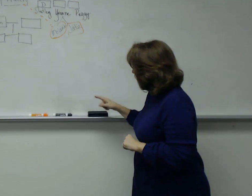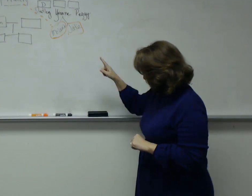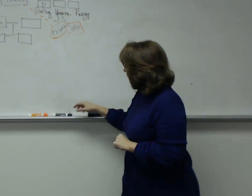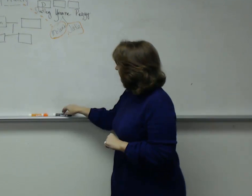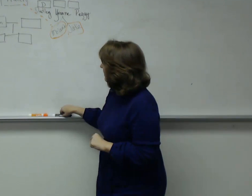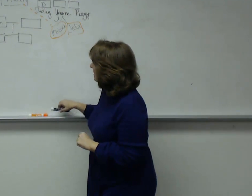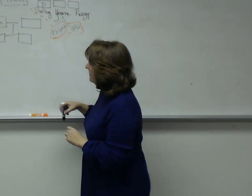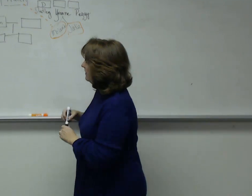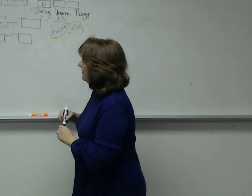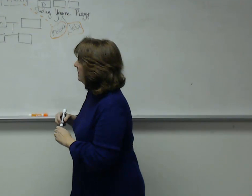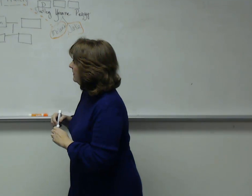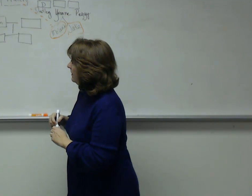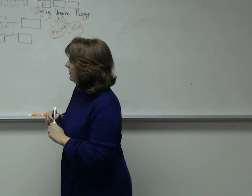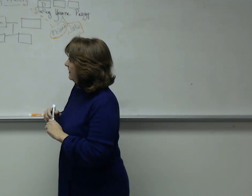So now,